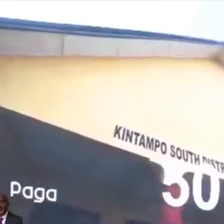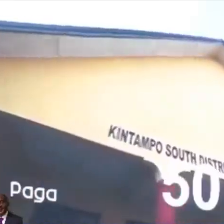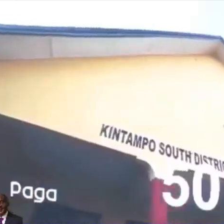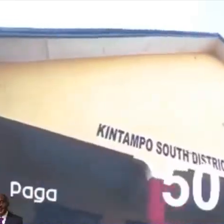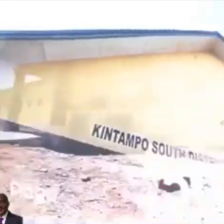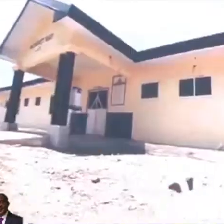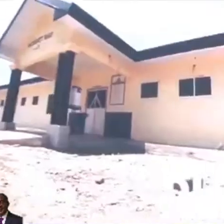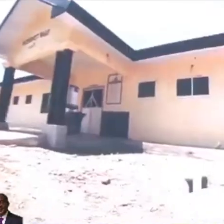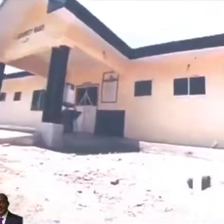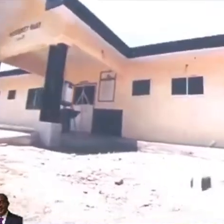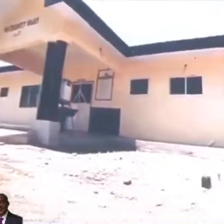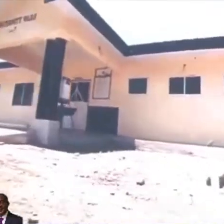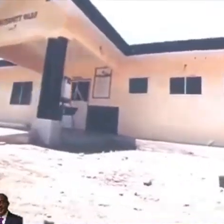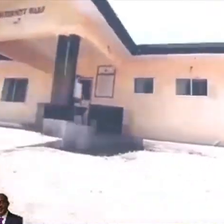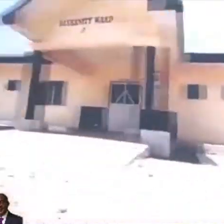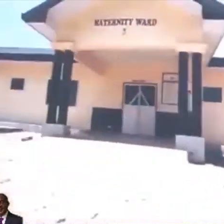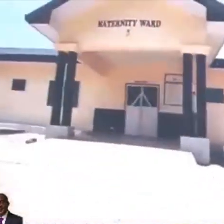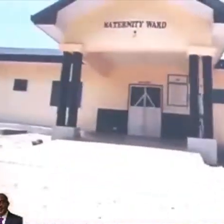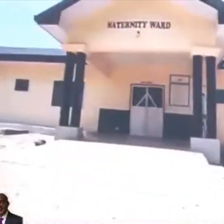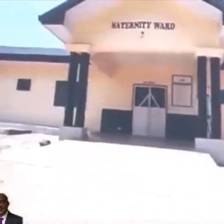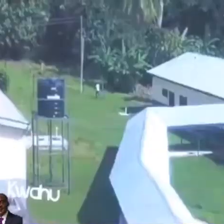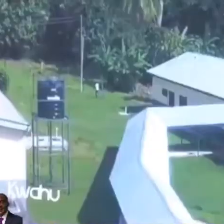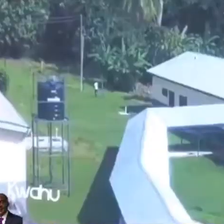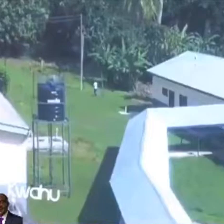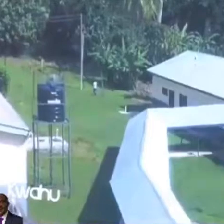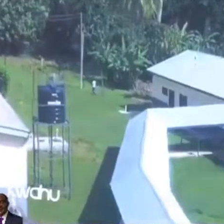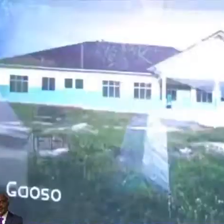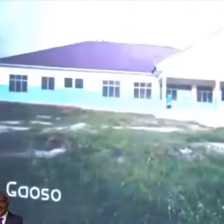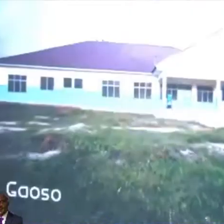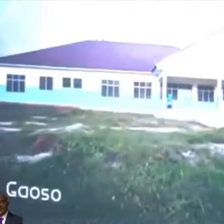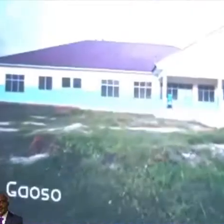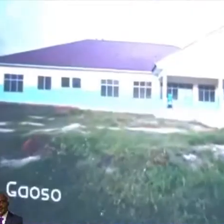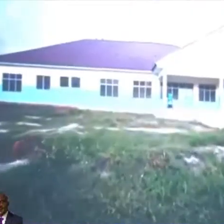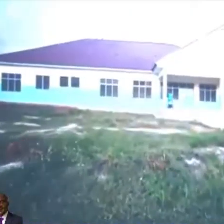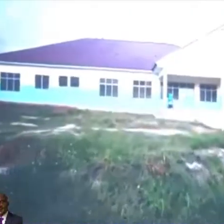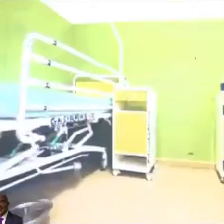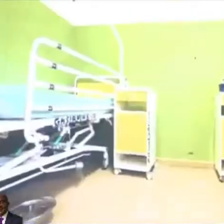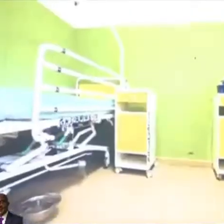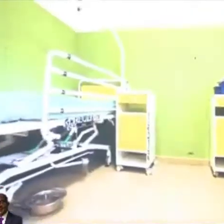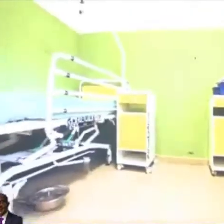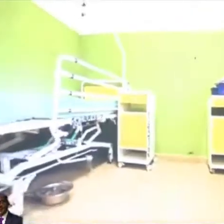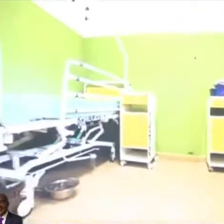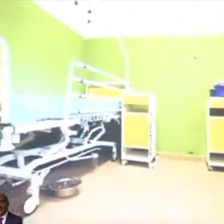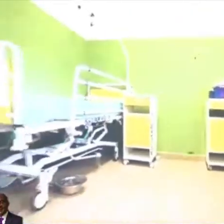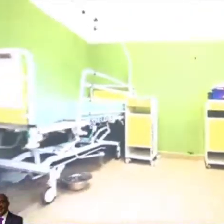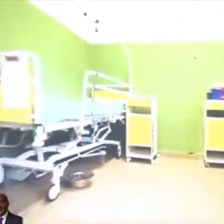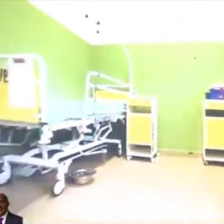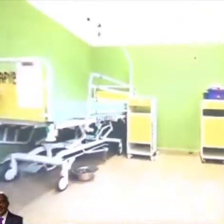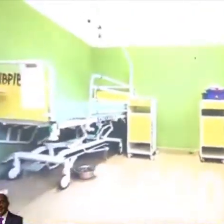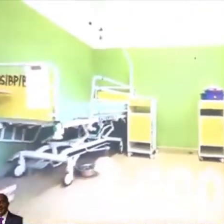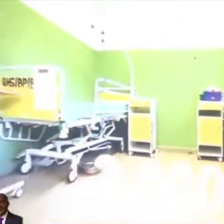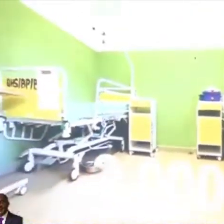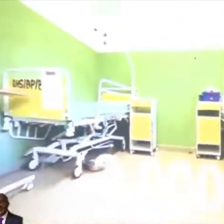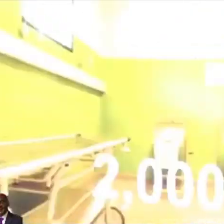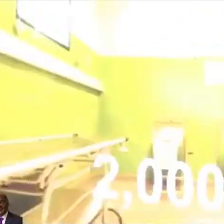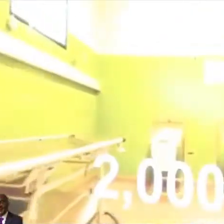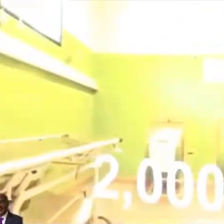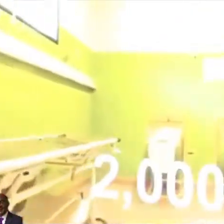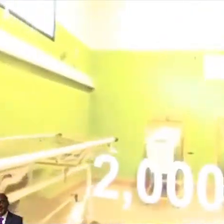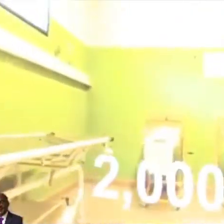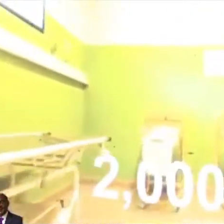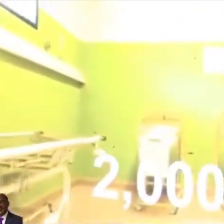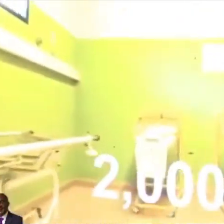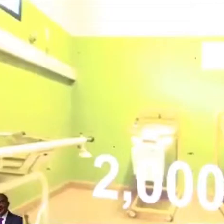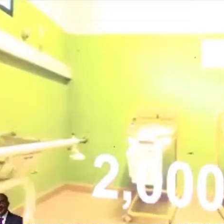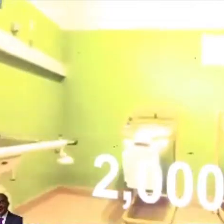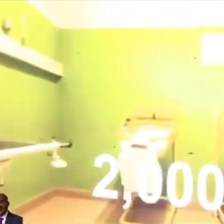50 supplementary wards at different hospitals, increasing our hospital bed capacity by over 2,000